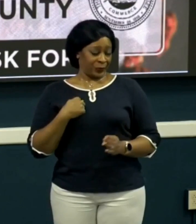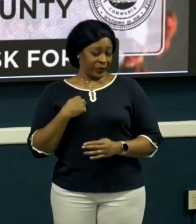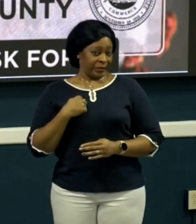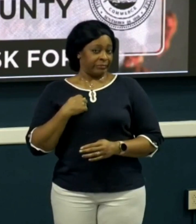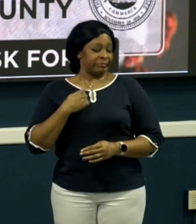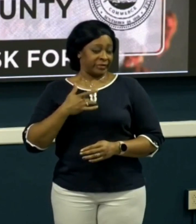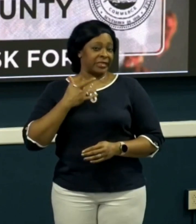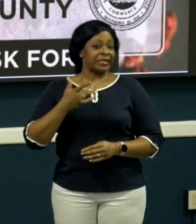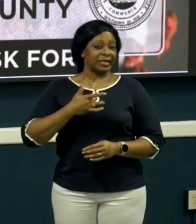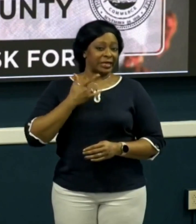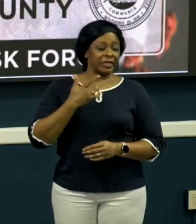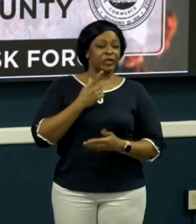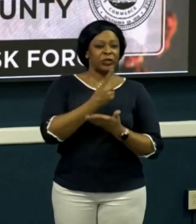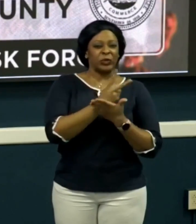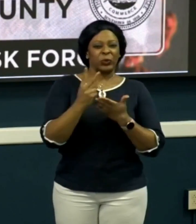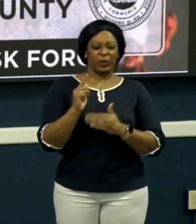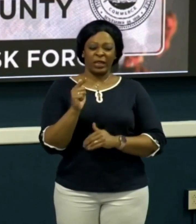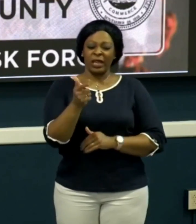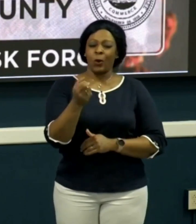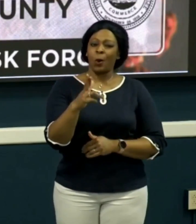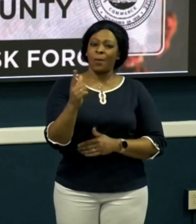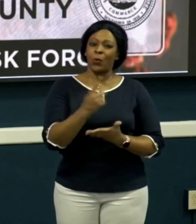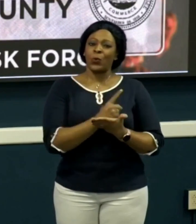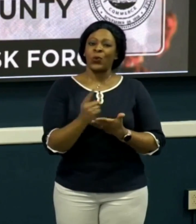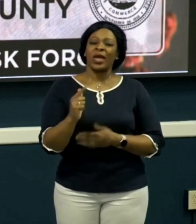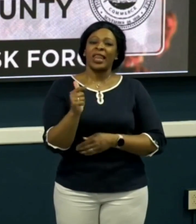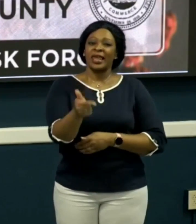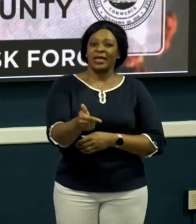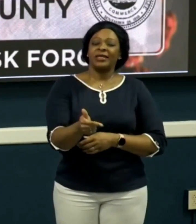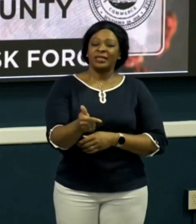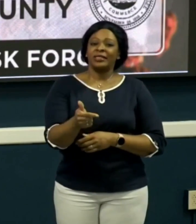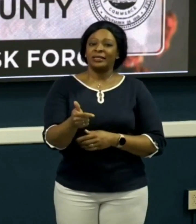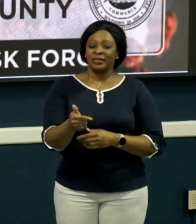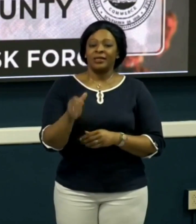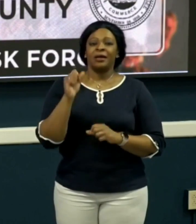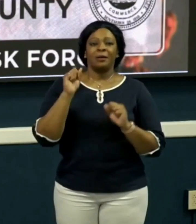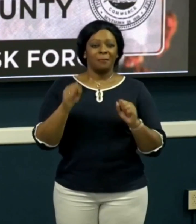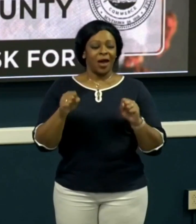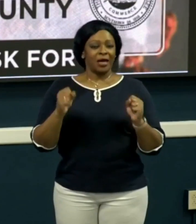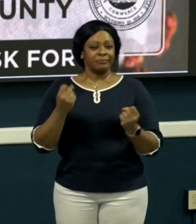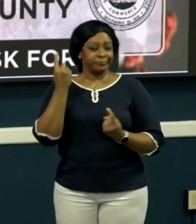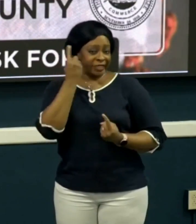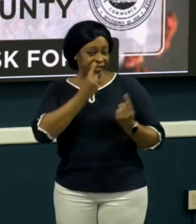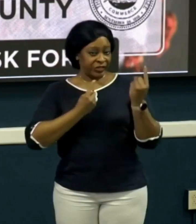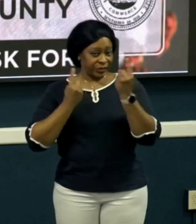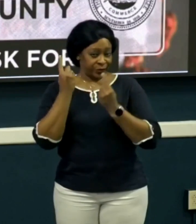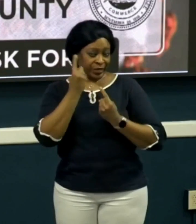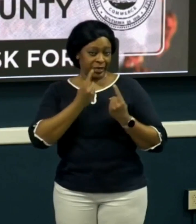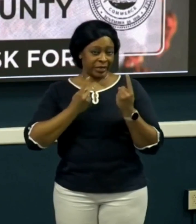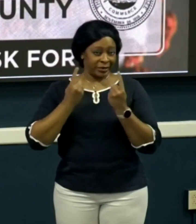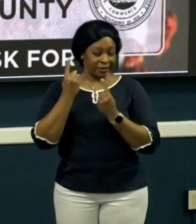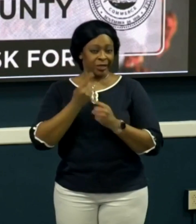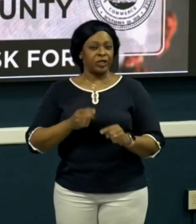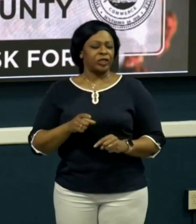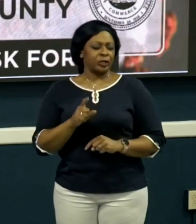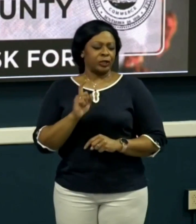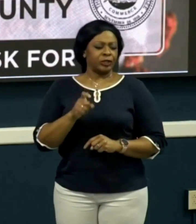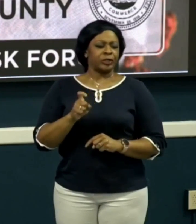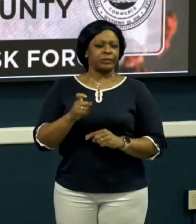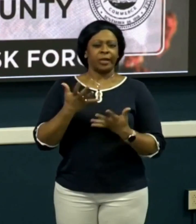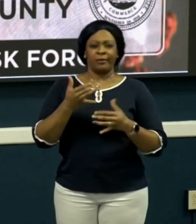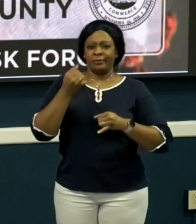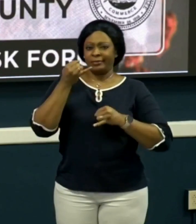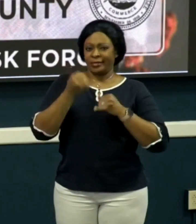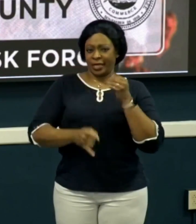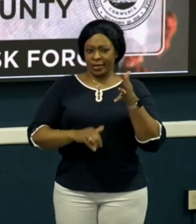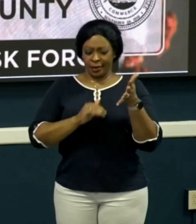that they're probably 2 weeks away or maybe even a week away now from the initial consideration. And it should be towards the end of